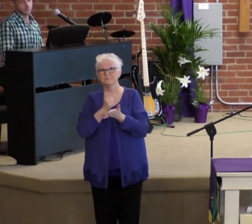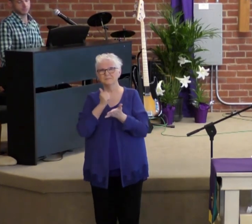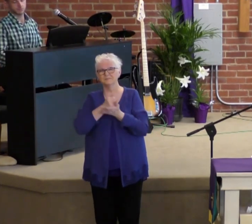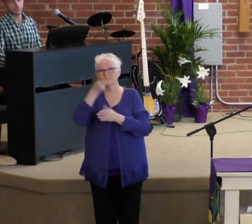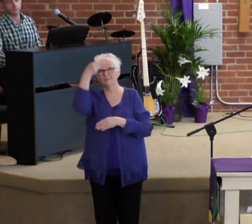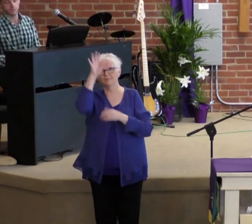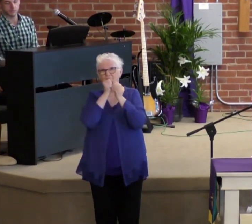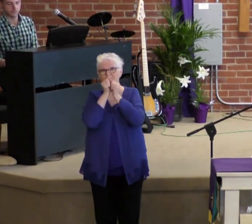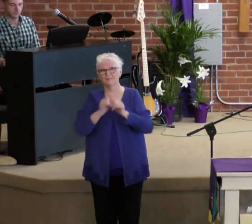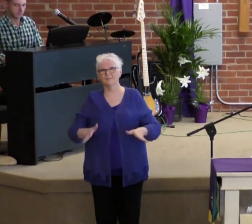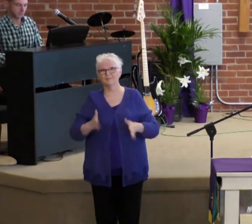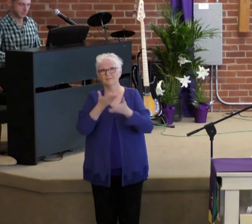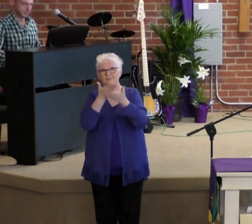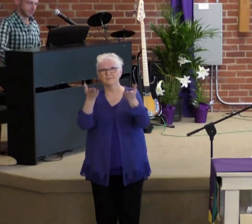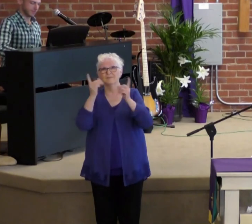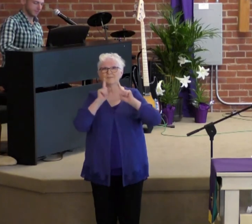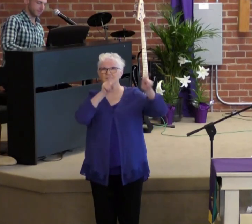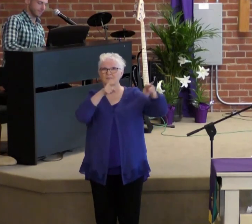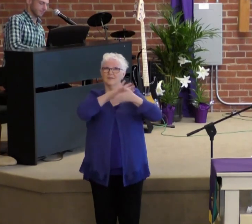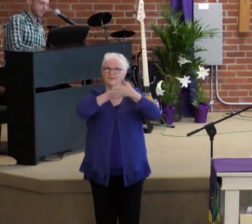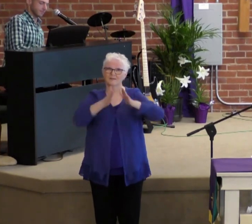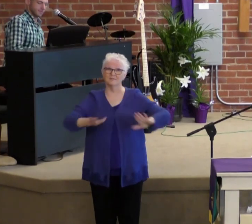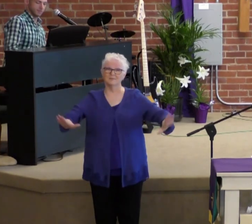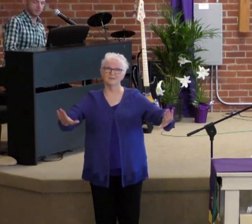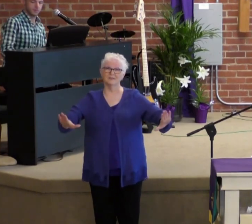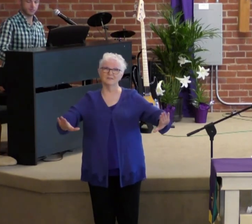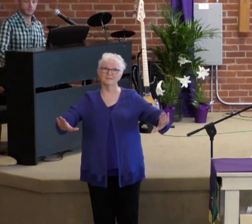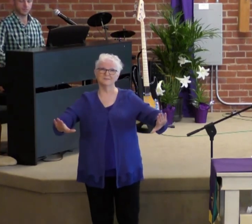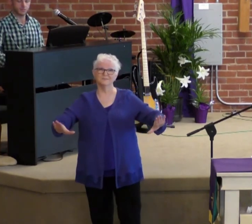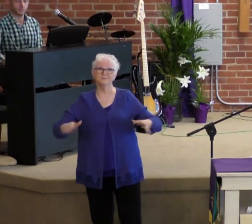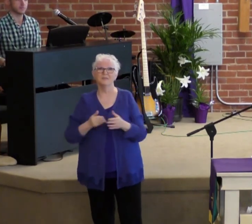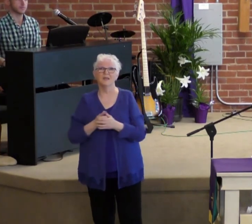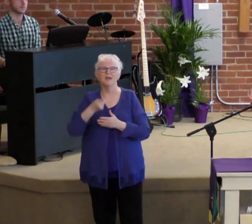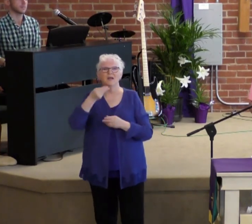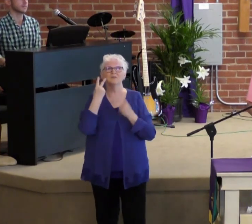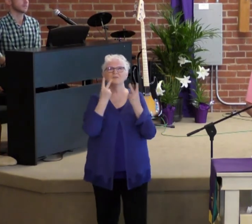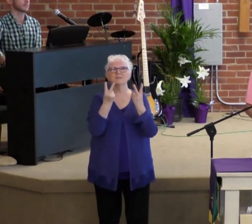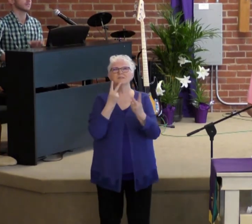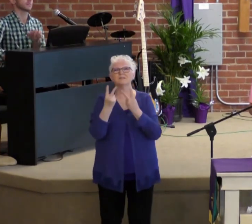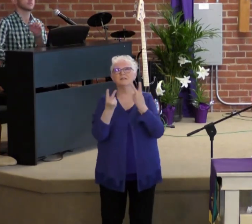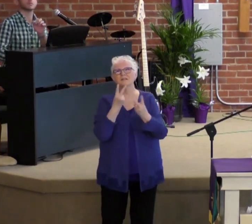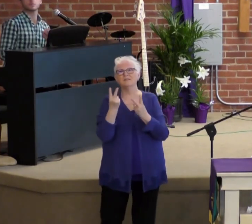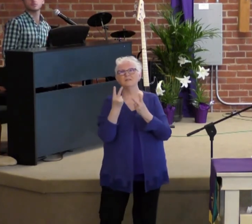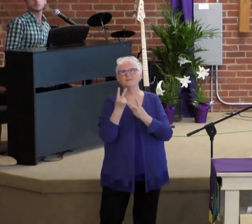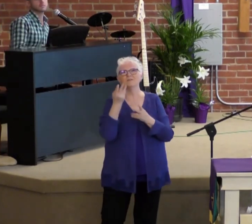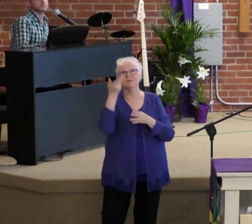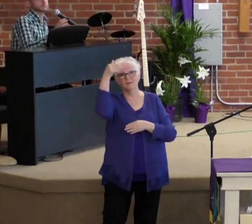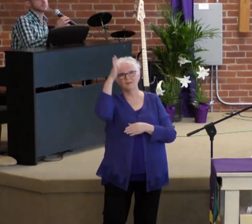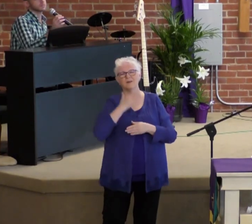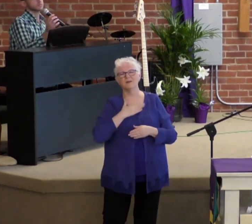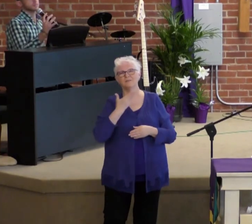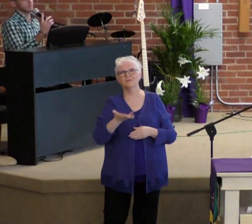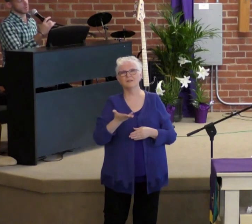God bless you. Go in peace, and we'll see you, God willing, next Saturday morning at